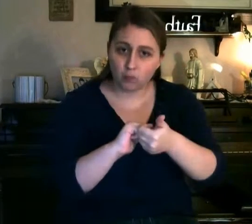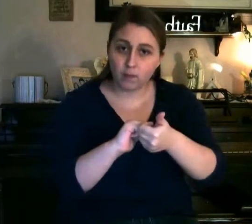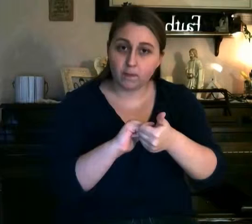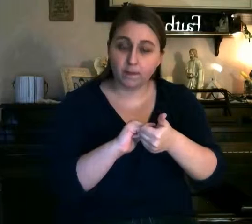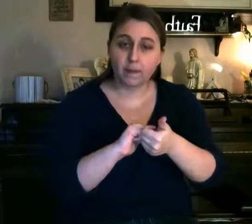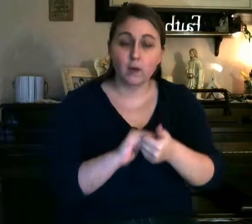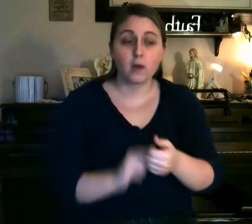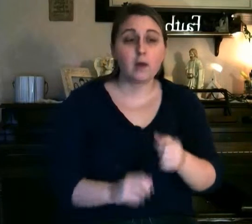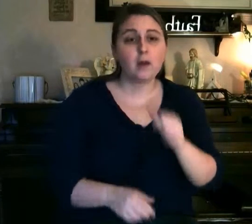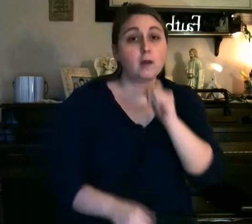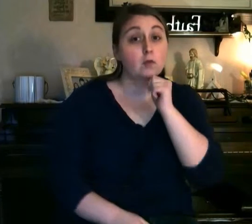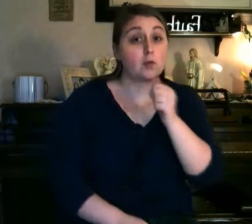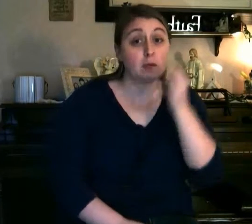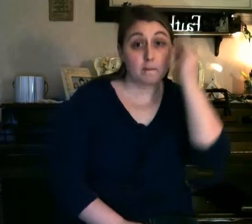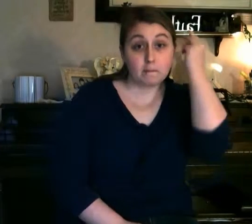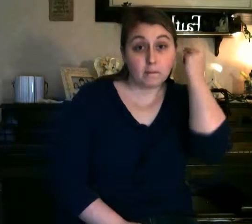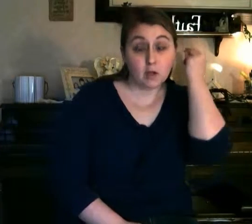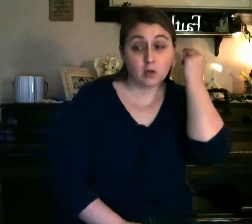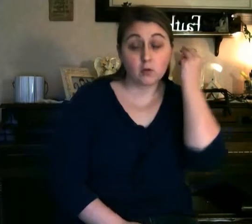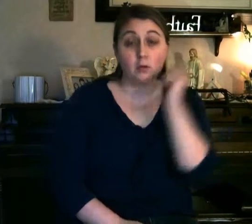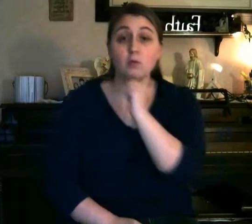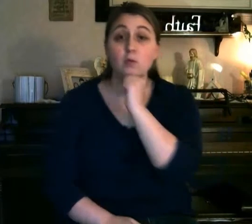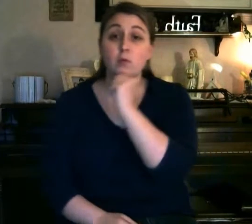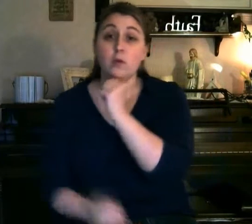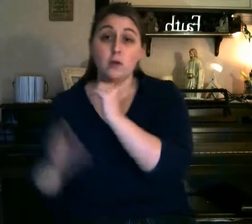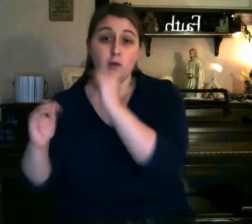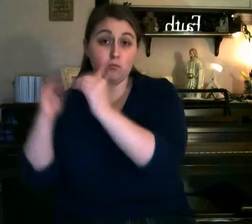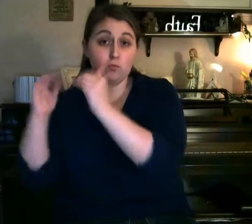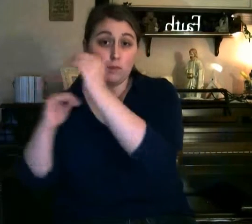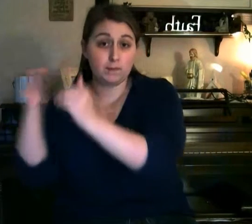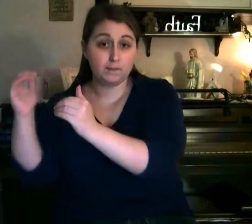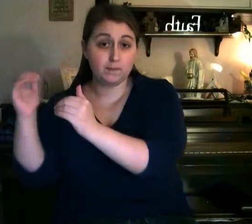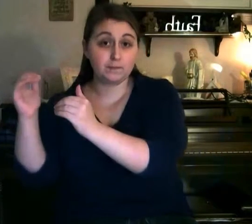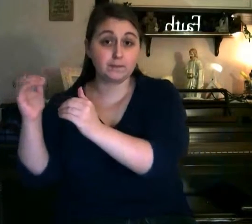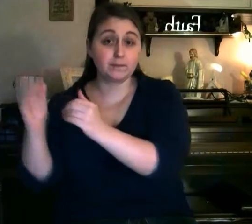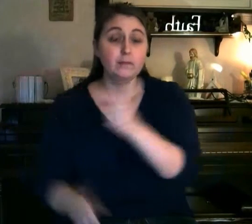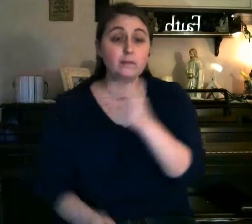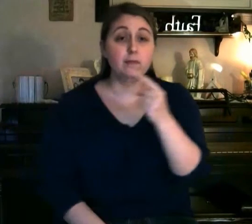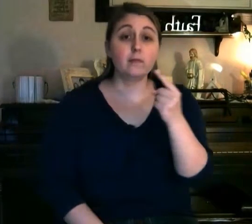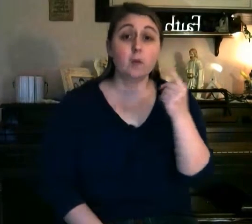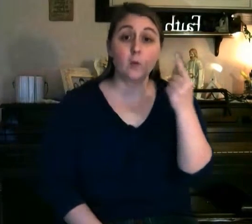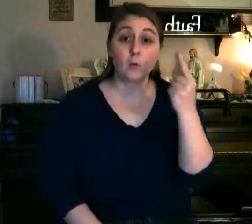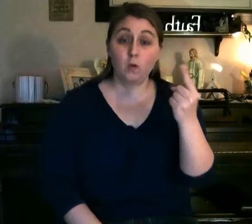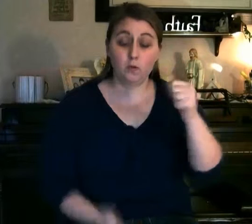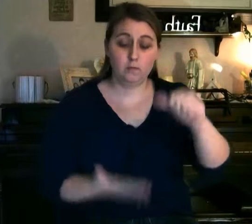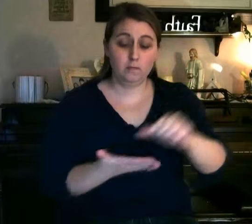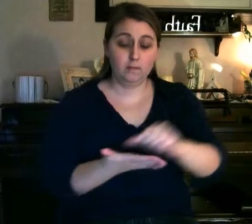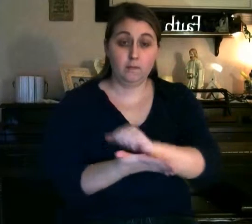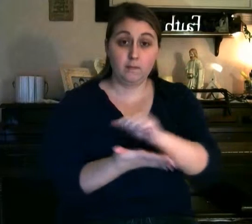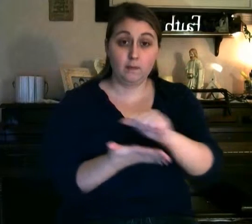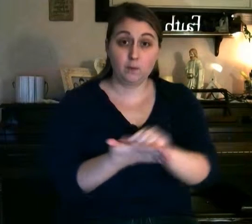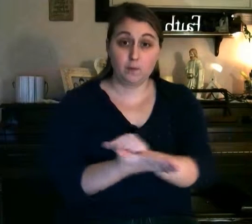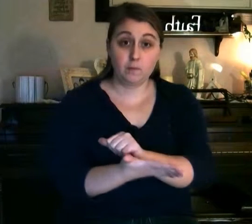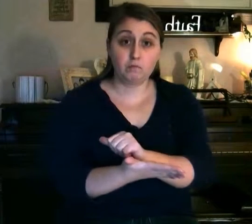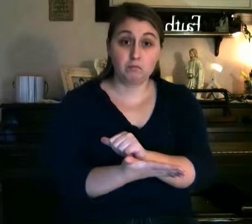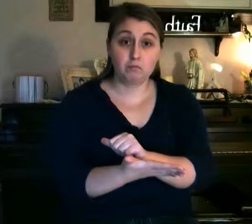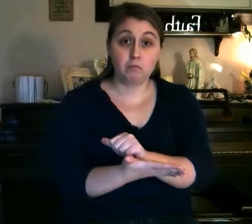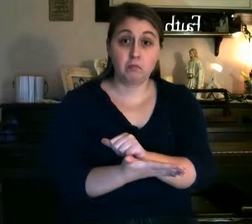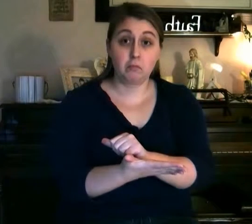or you haven't already mastered this. You say, well, if I have one, let's call that a